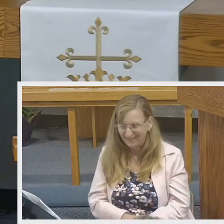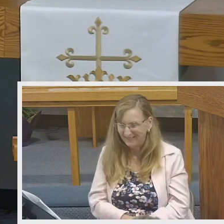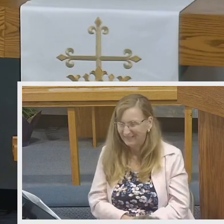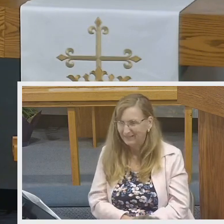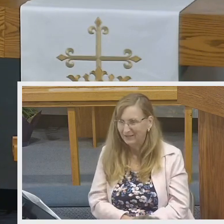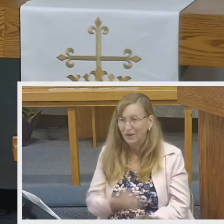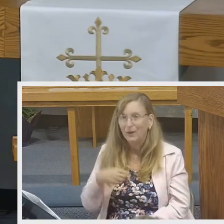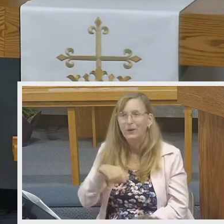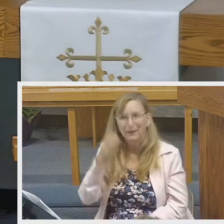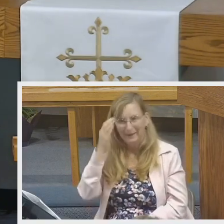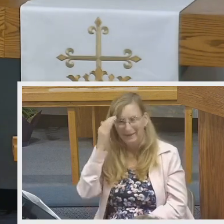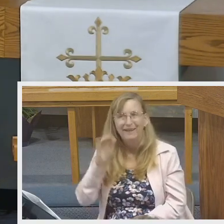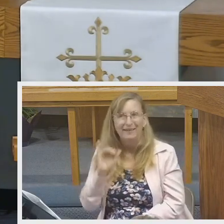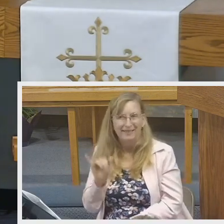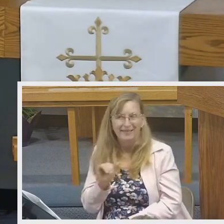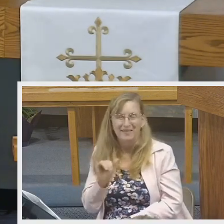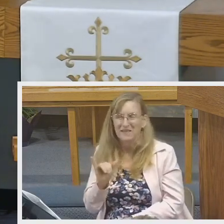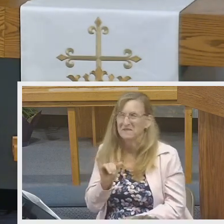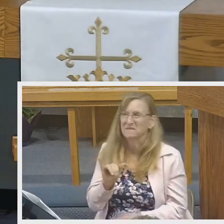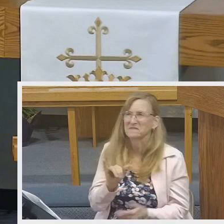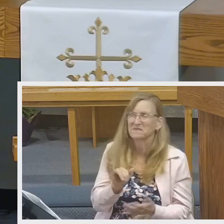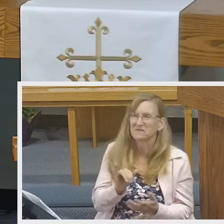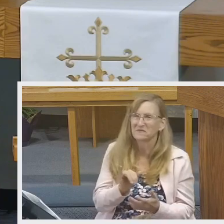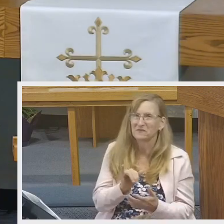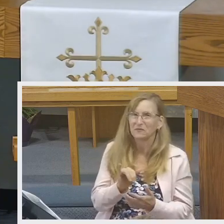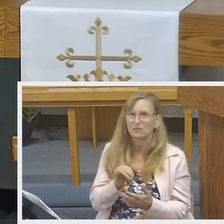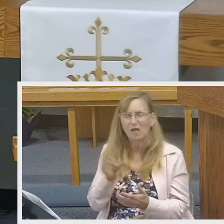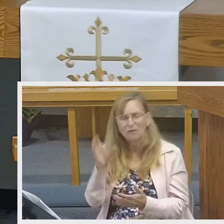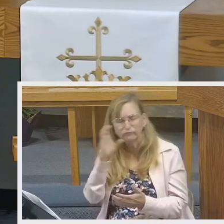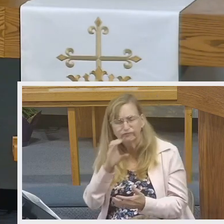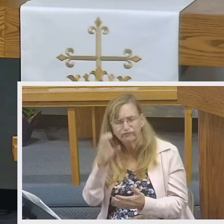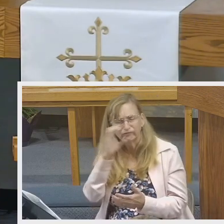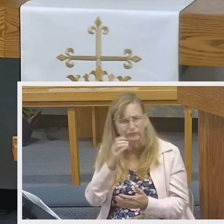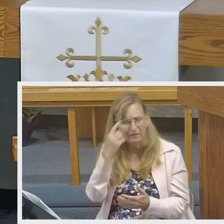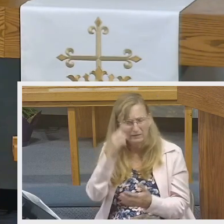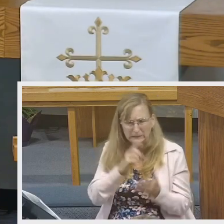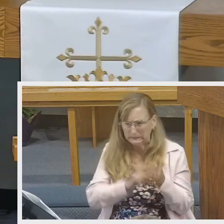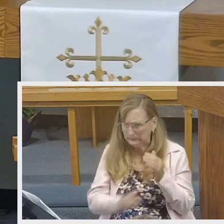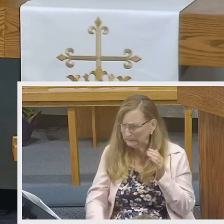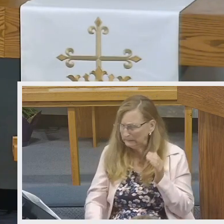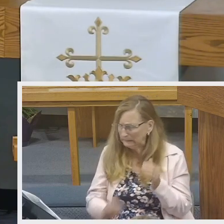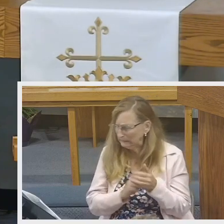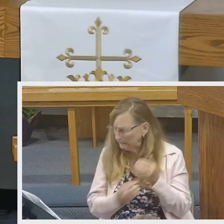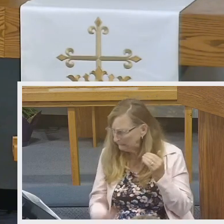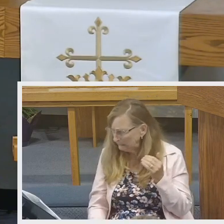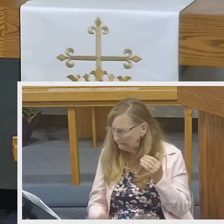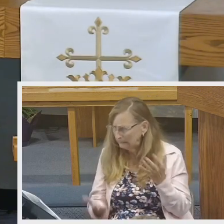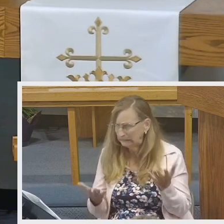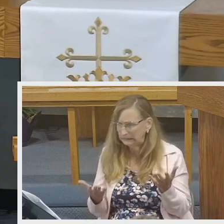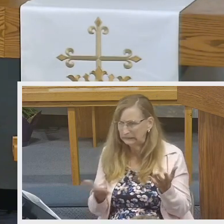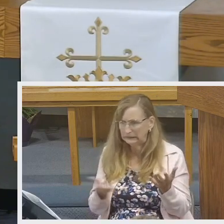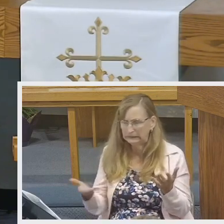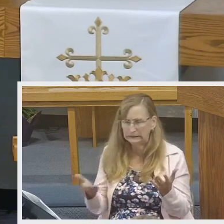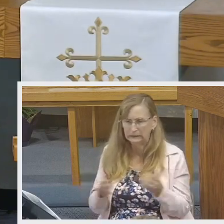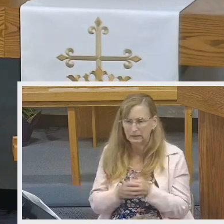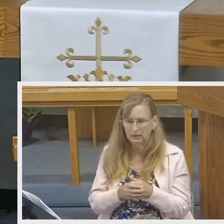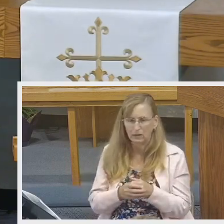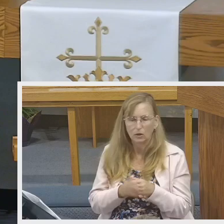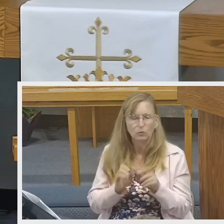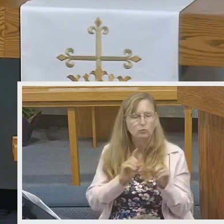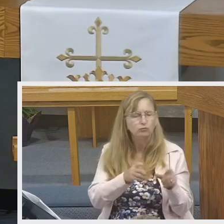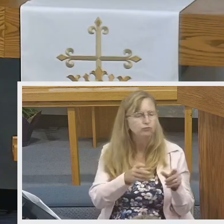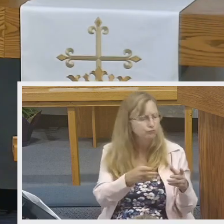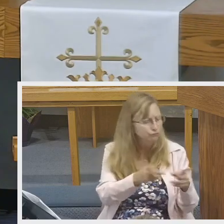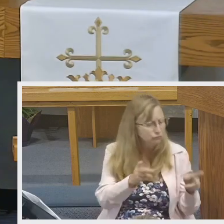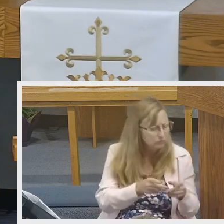We know how that works, don't we? We're looking for something that we've lost. We go to the place we expect to find it, and it's